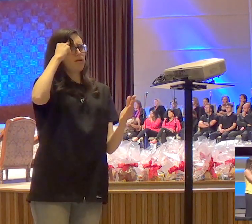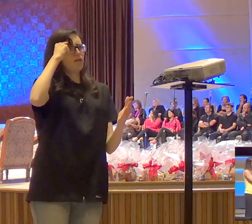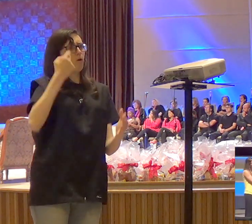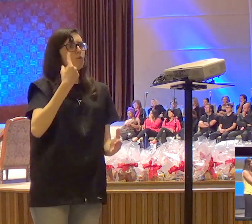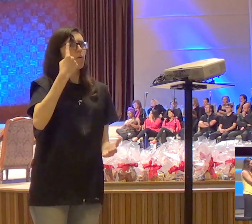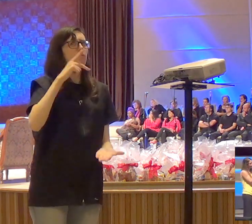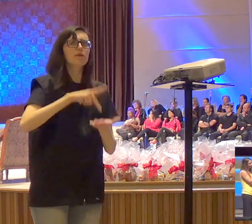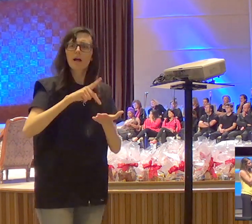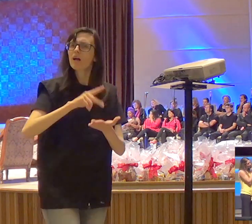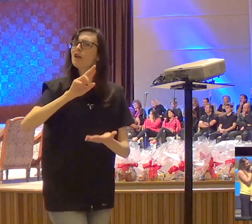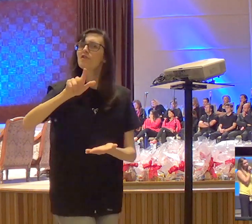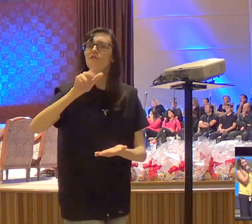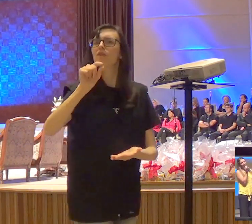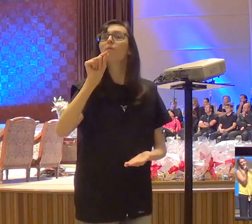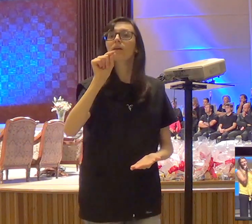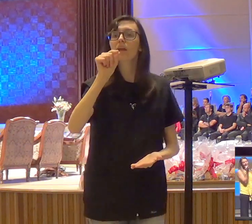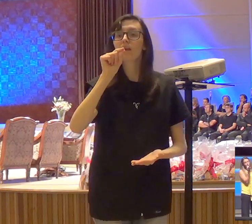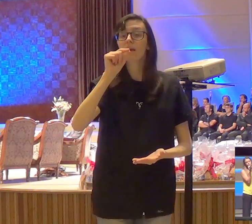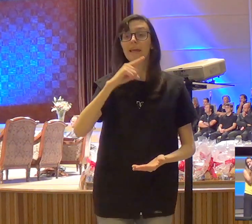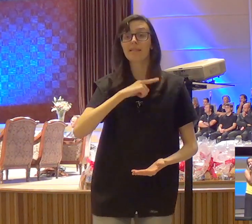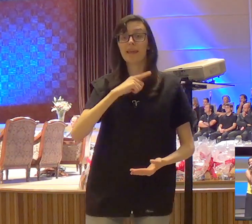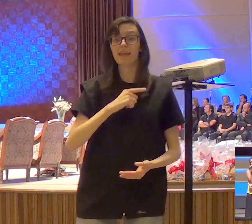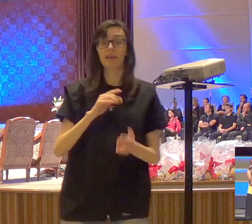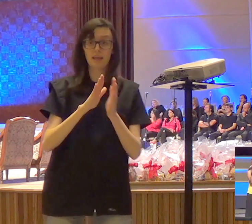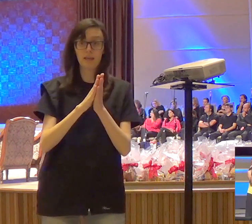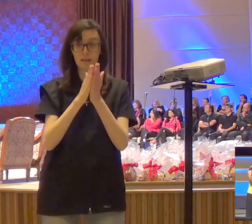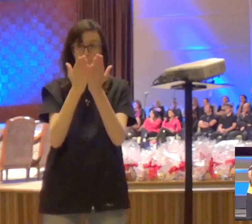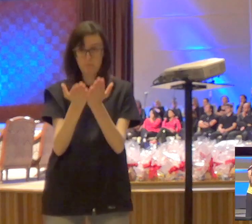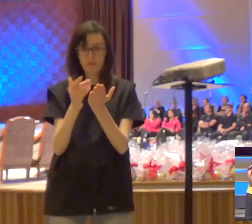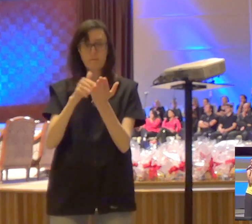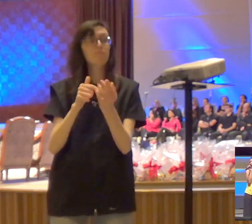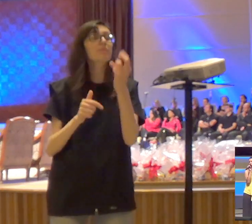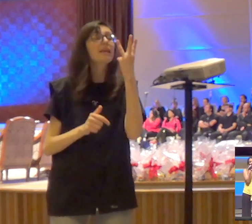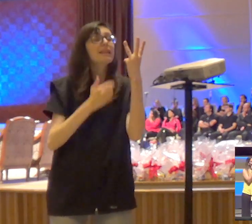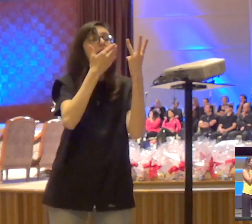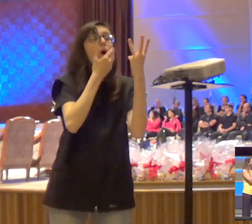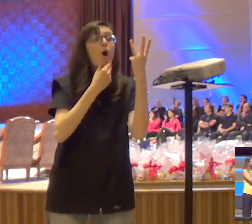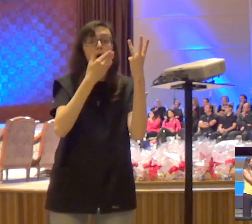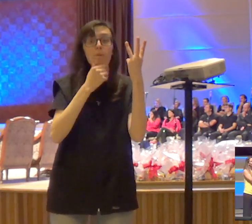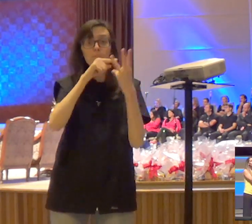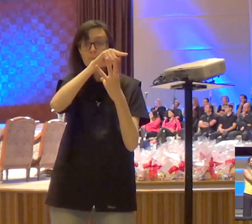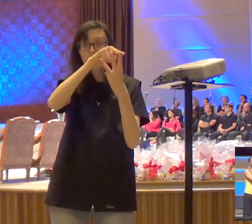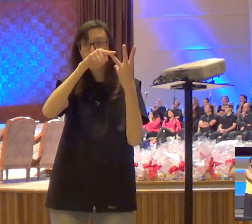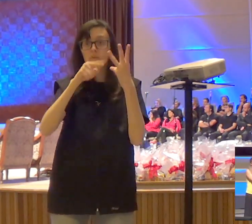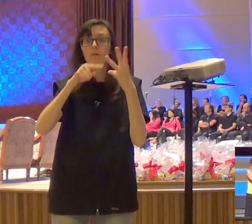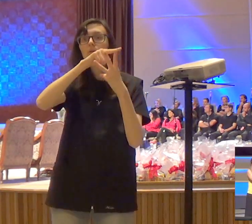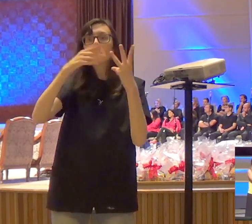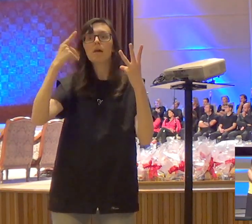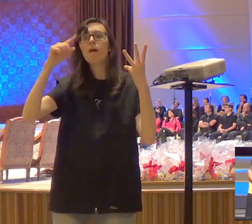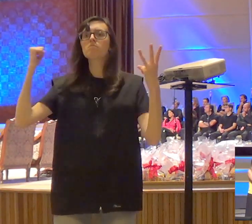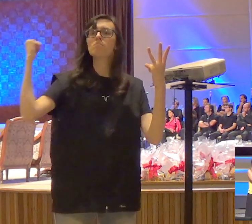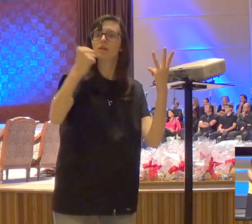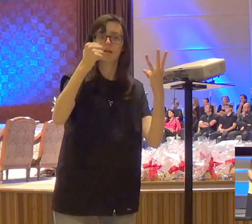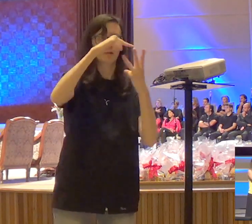of the men who wrote most of the Bible, é que três dos homens que escreveram a maior parte da Bíblia, are all murderers. São todos